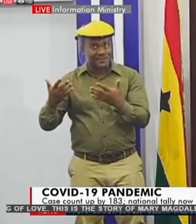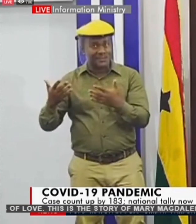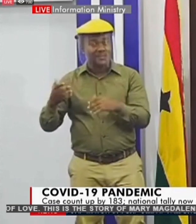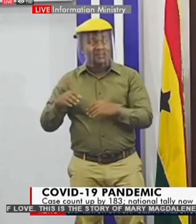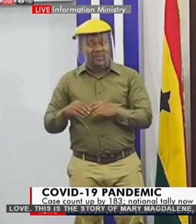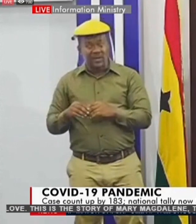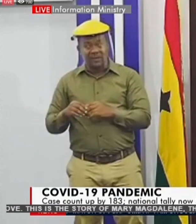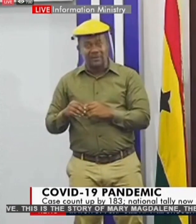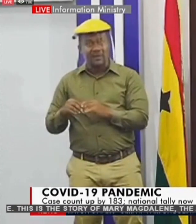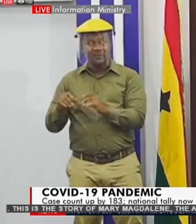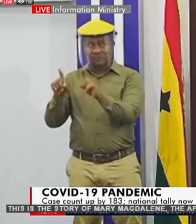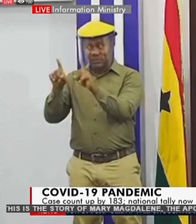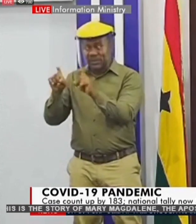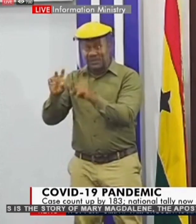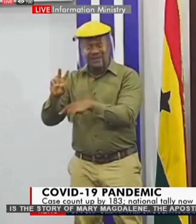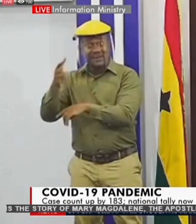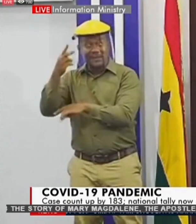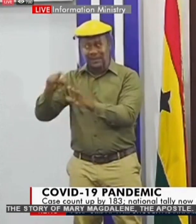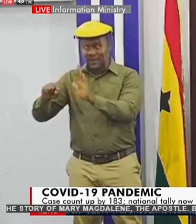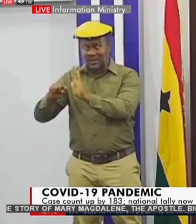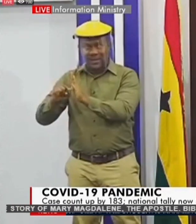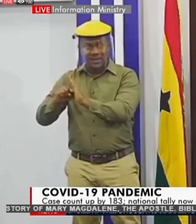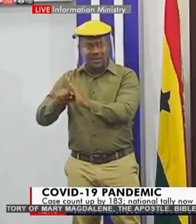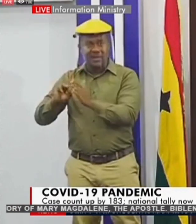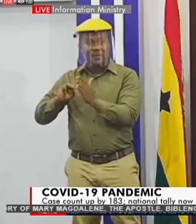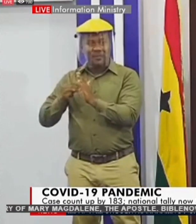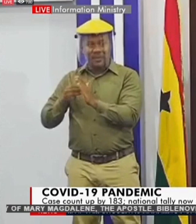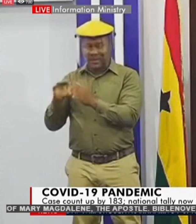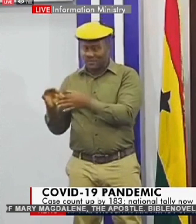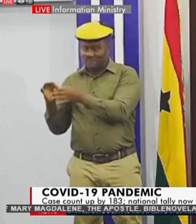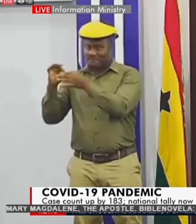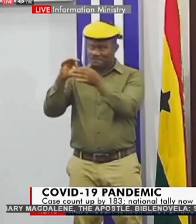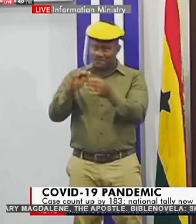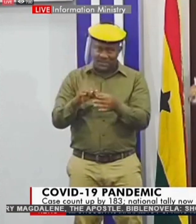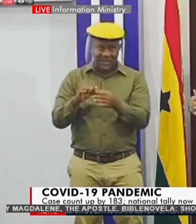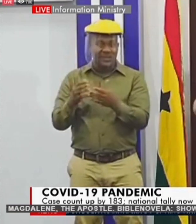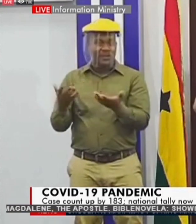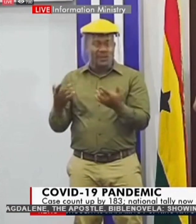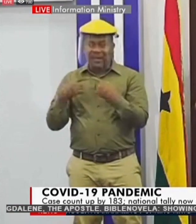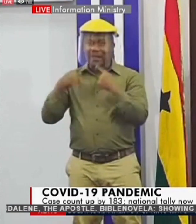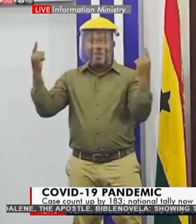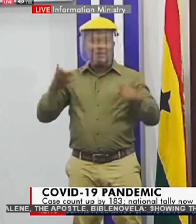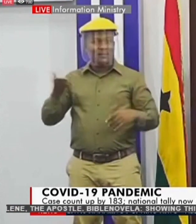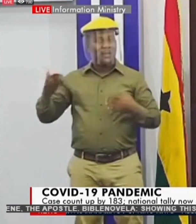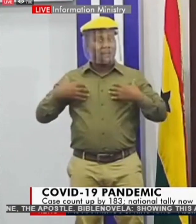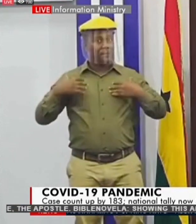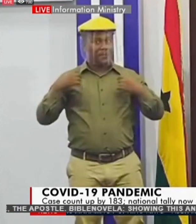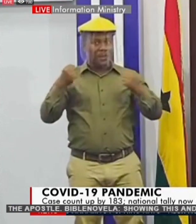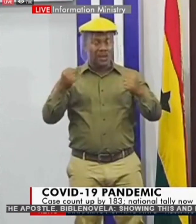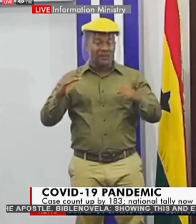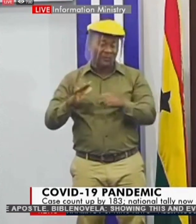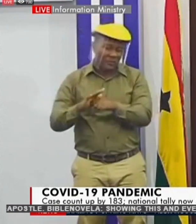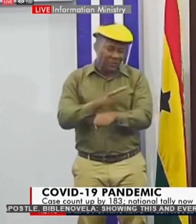test negative again, I believe that they will conform to the protocols that they can now be declared as having fully